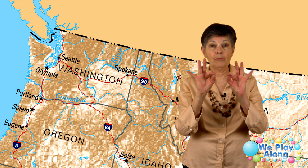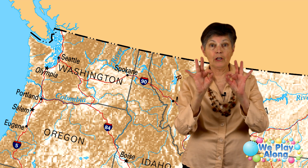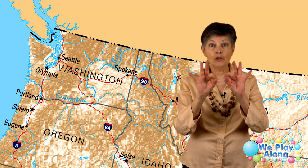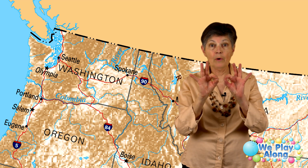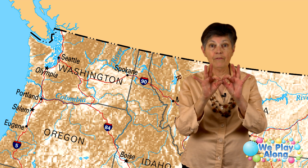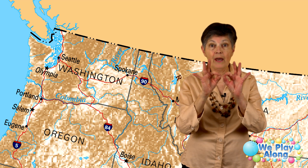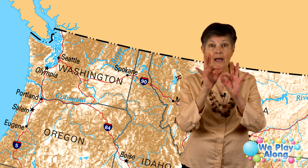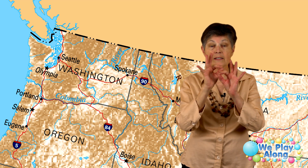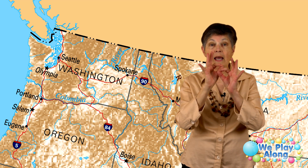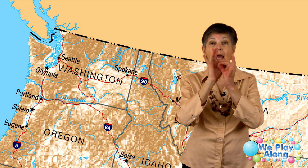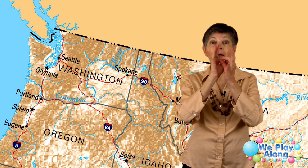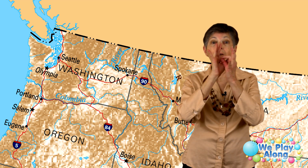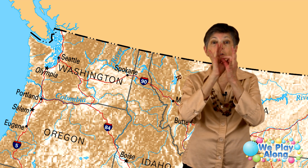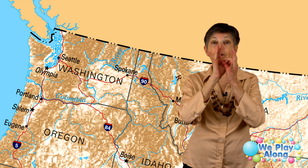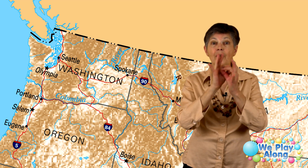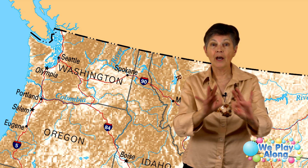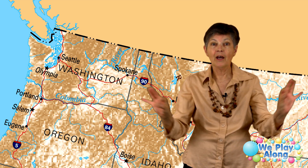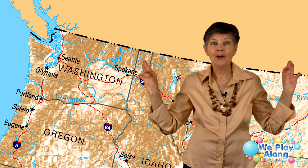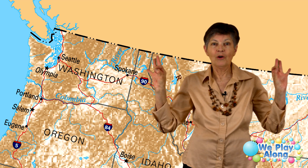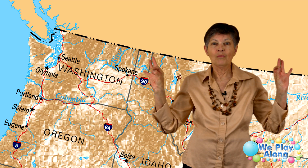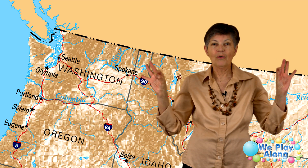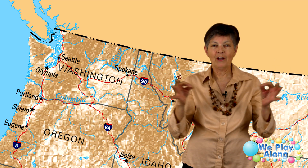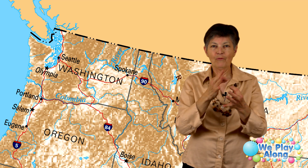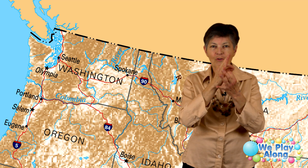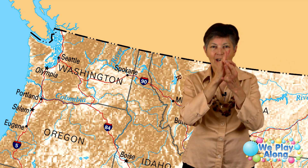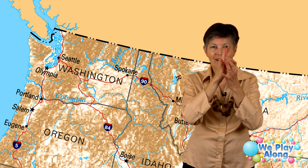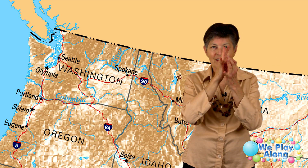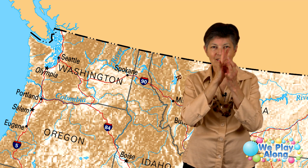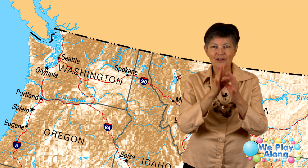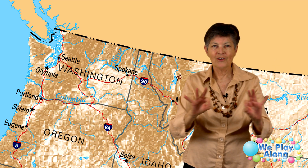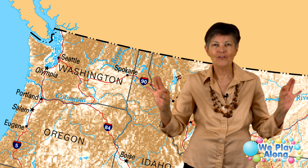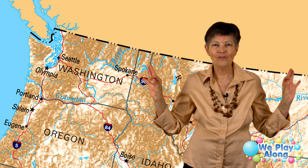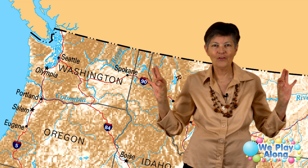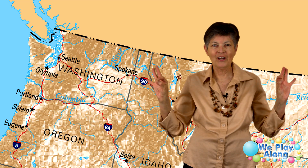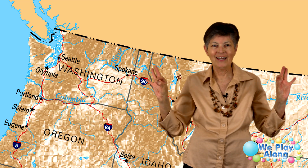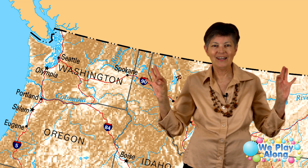make two F hands, and you're going to break them free like this. Free.